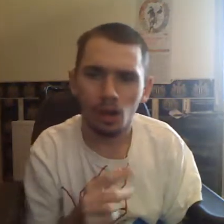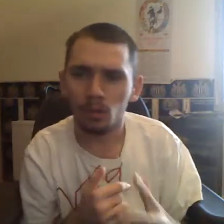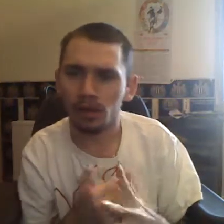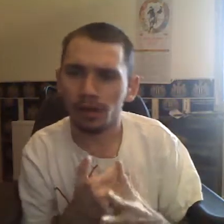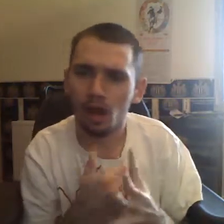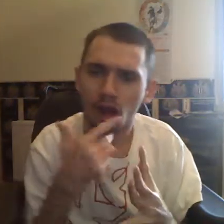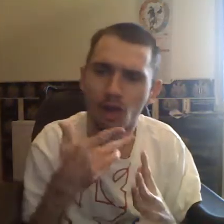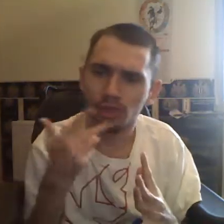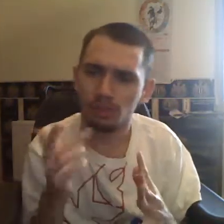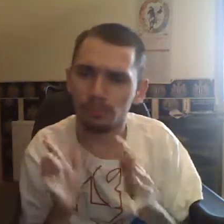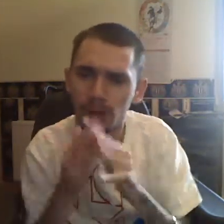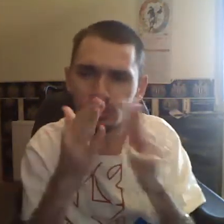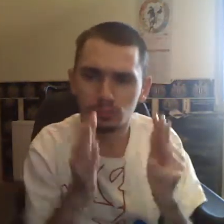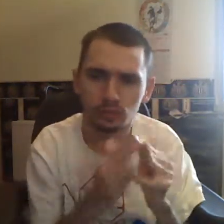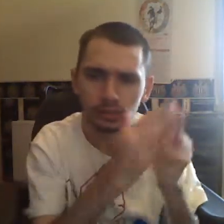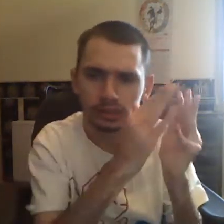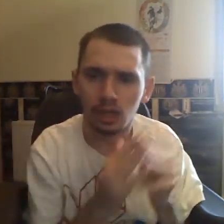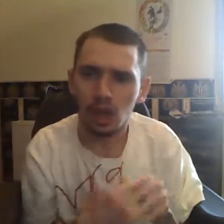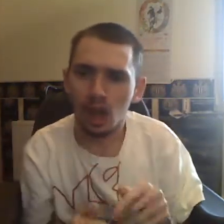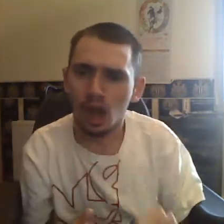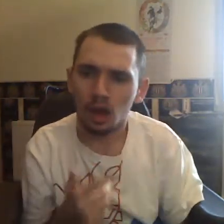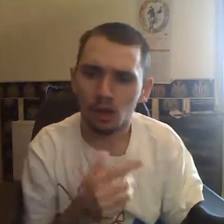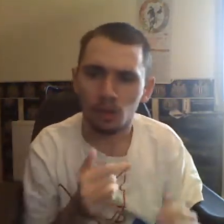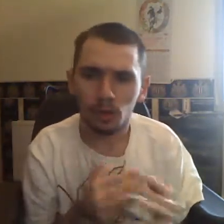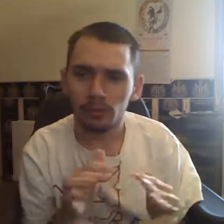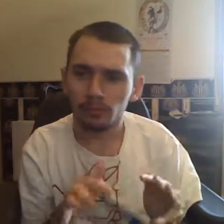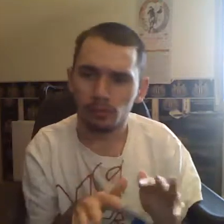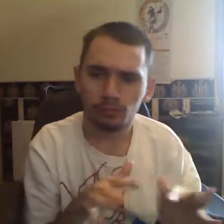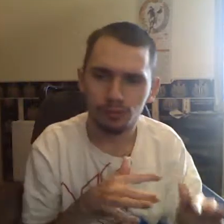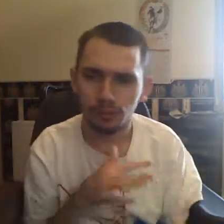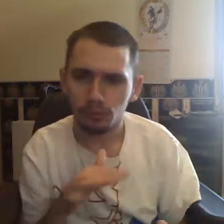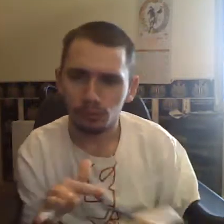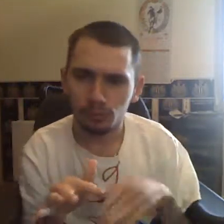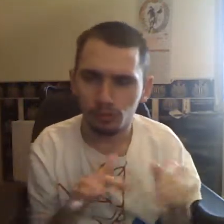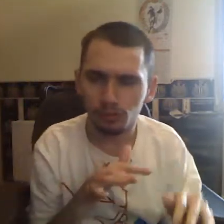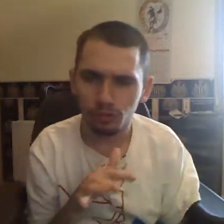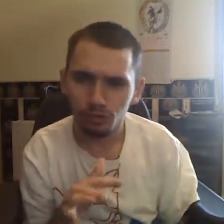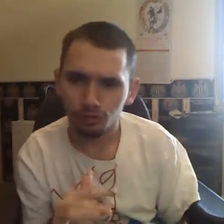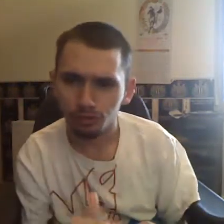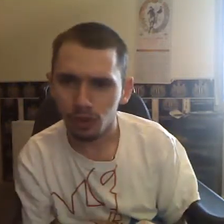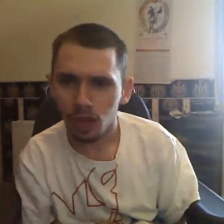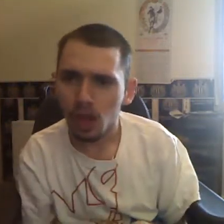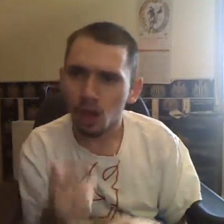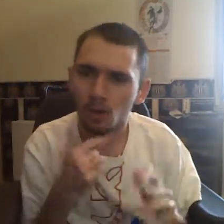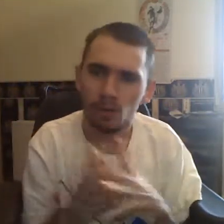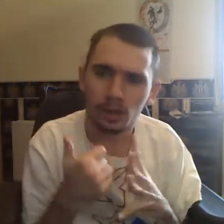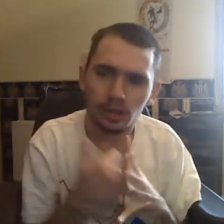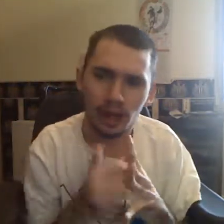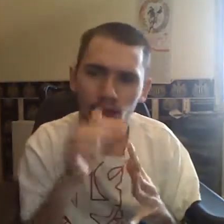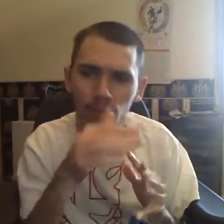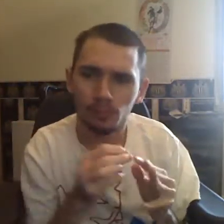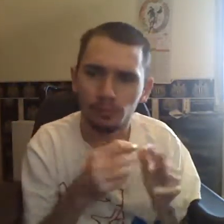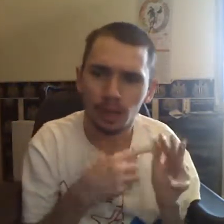be another mountain. I'm always gonna wanna make it move. Always gonna be an uphill